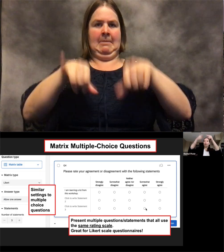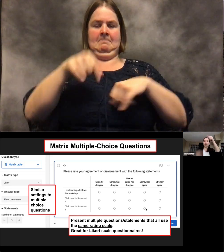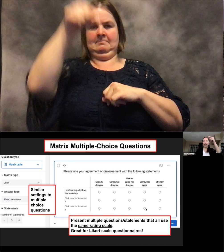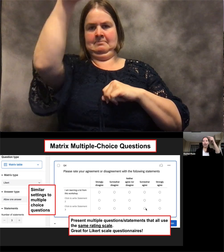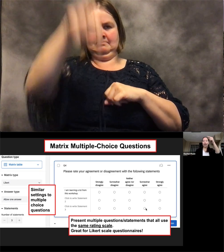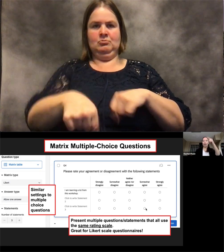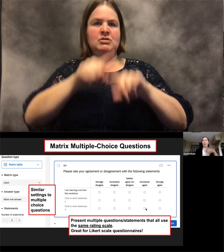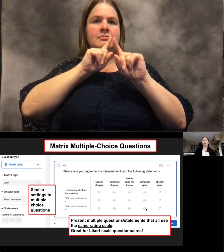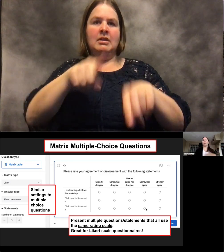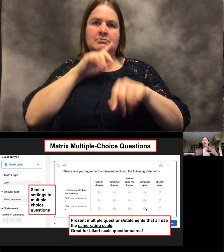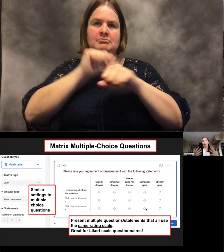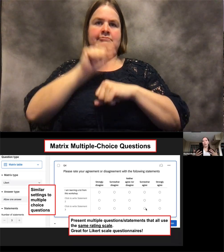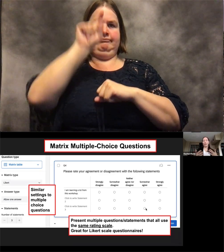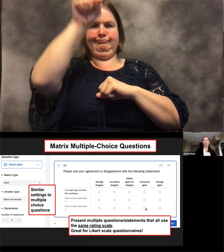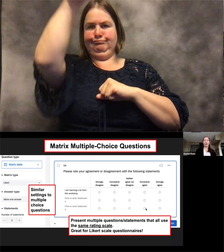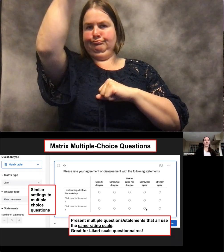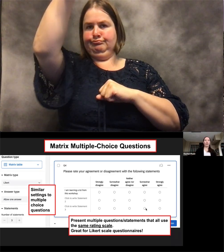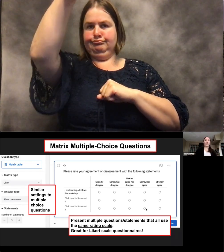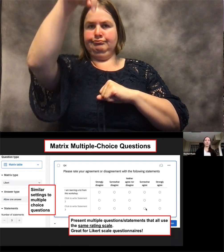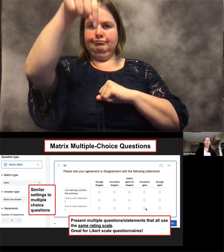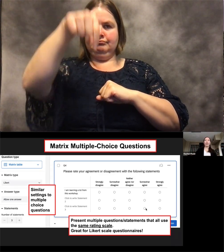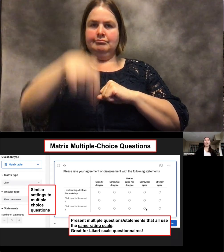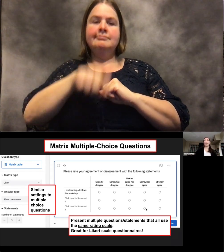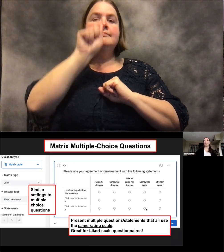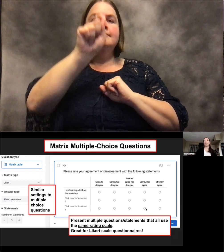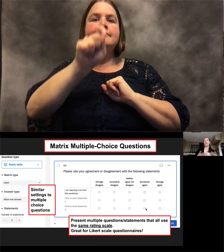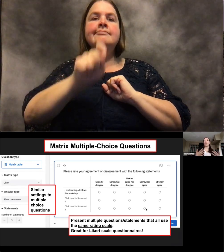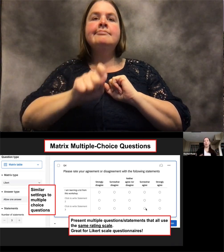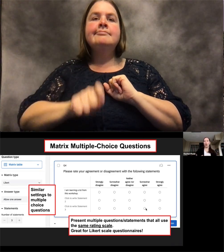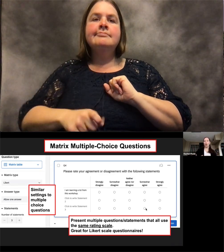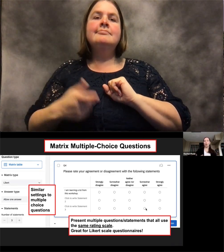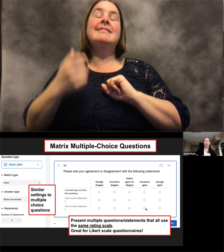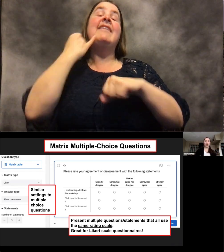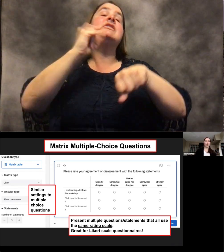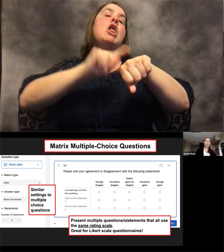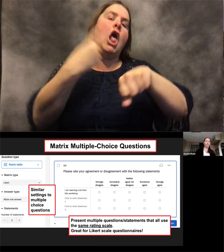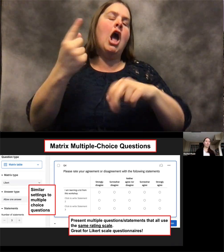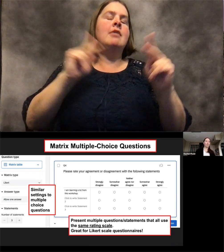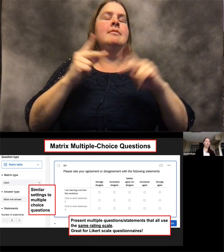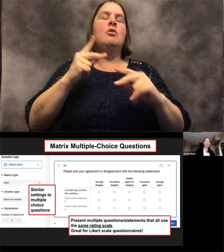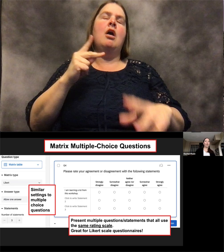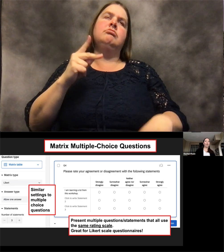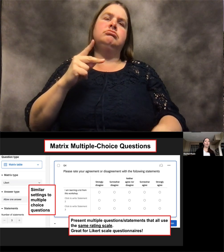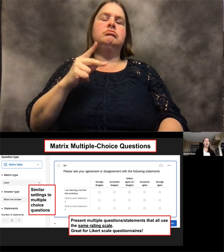and straight line their response all the way down the questionnaire, especially if it's a longer questionnaire.